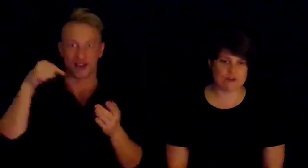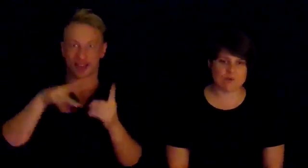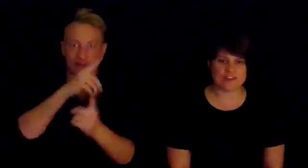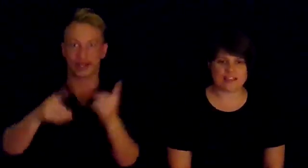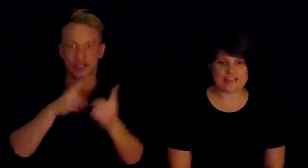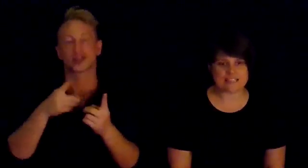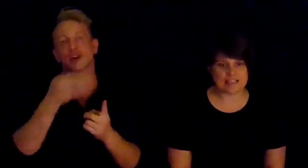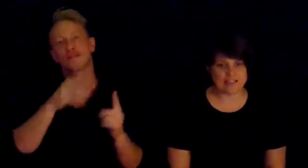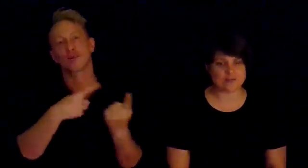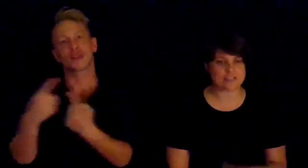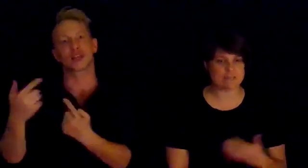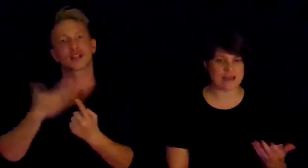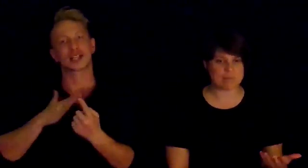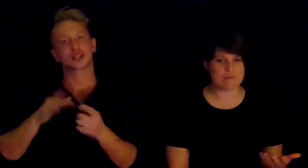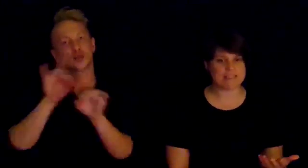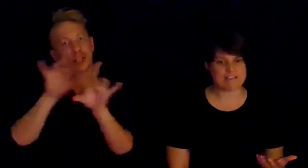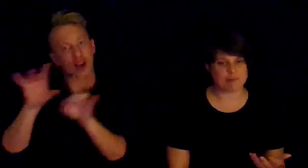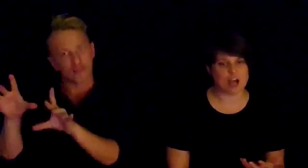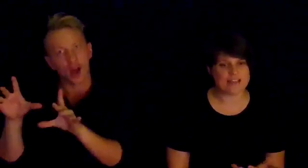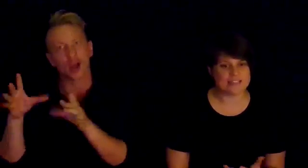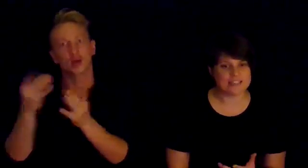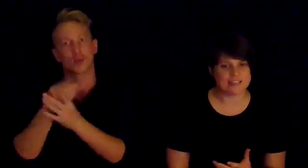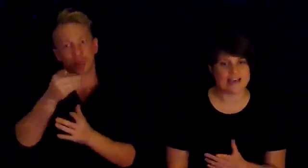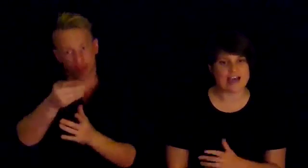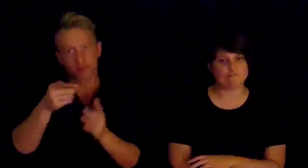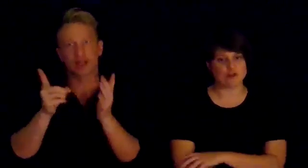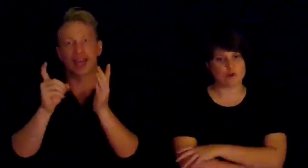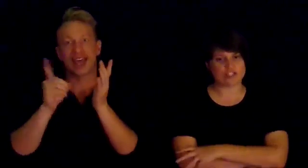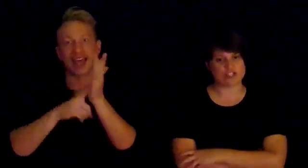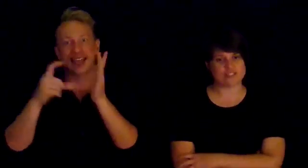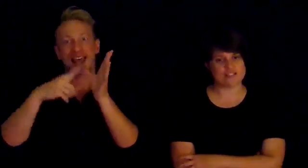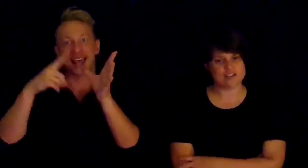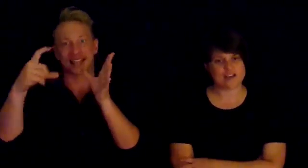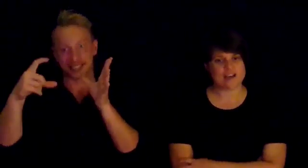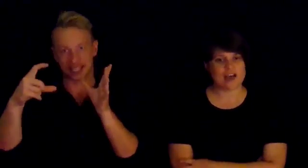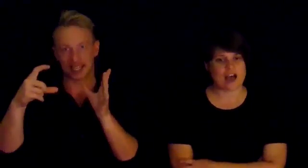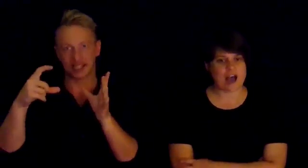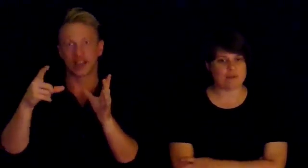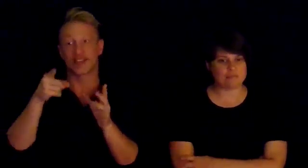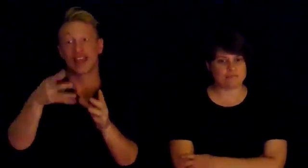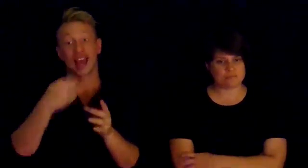to clarify with the LAC to explain about my deaf blindness, and they had a few questions.